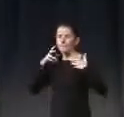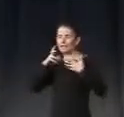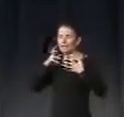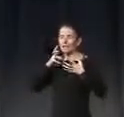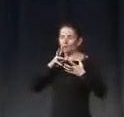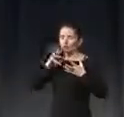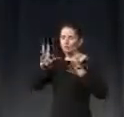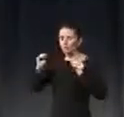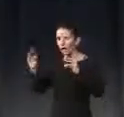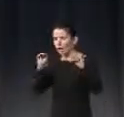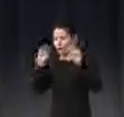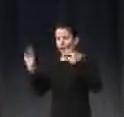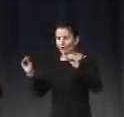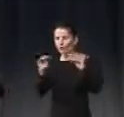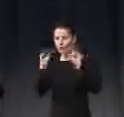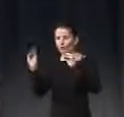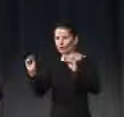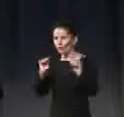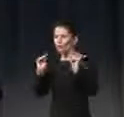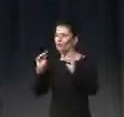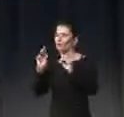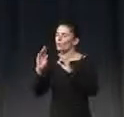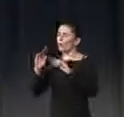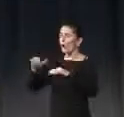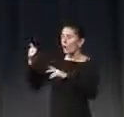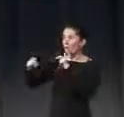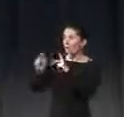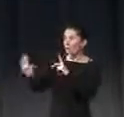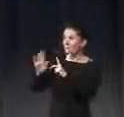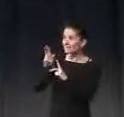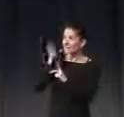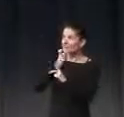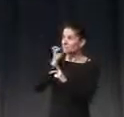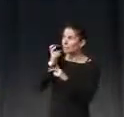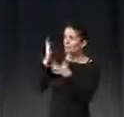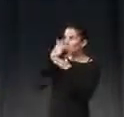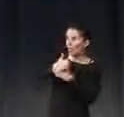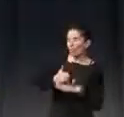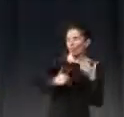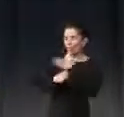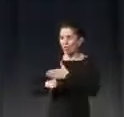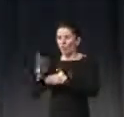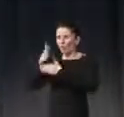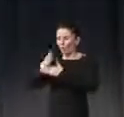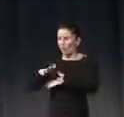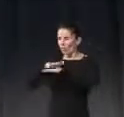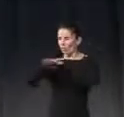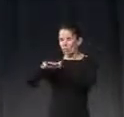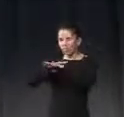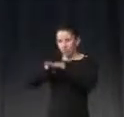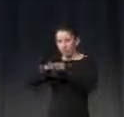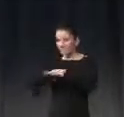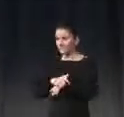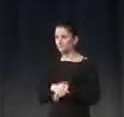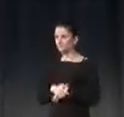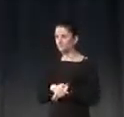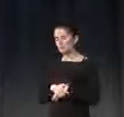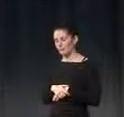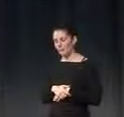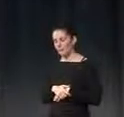people's speech. Other people's speech becomes a problem in the telecommunications paradigm. Impairment was then, and continues to